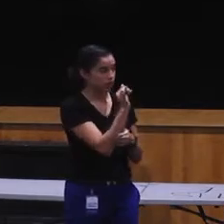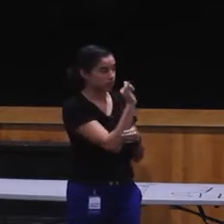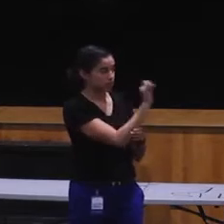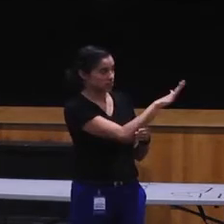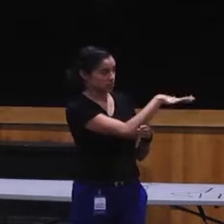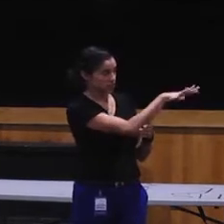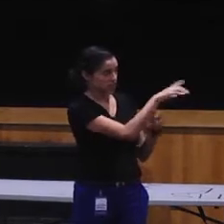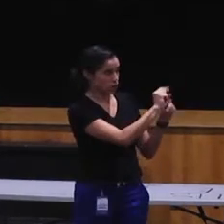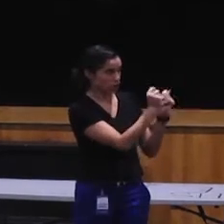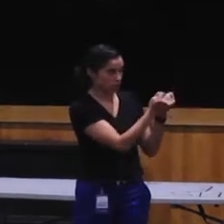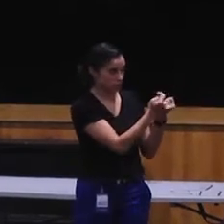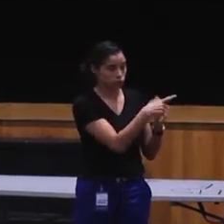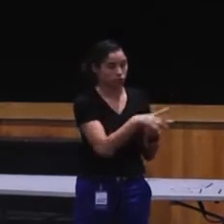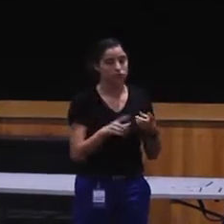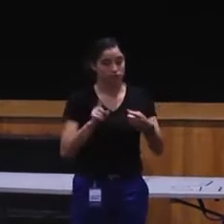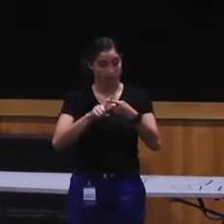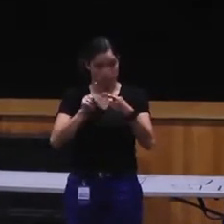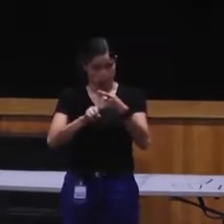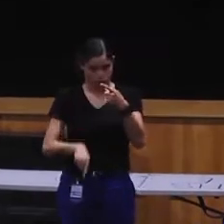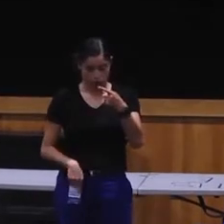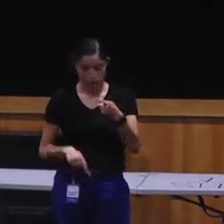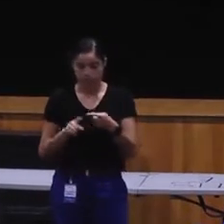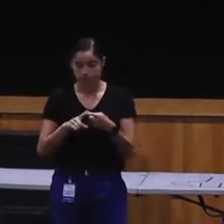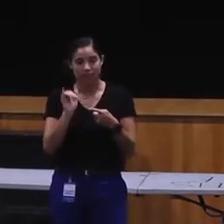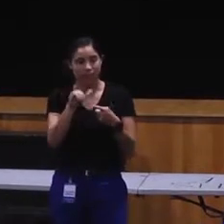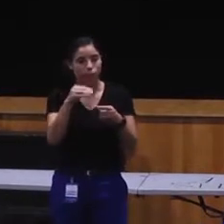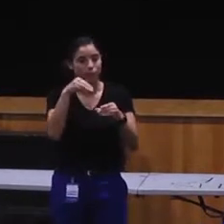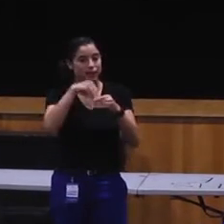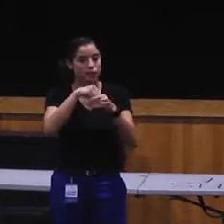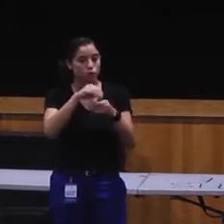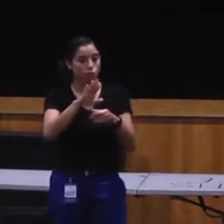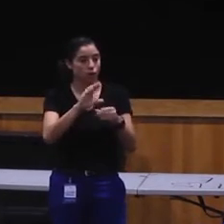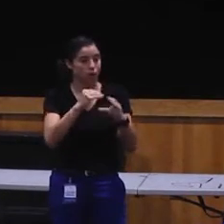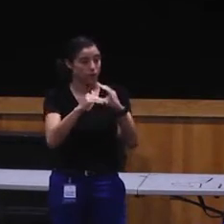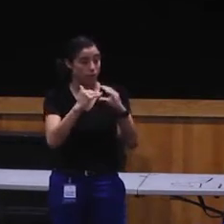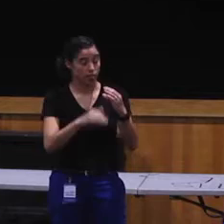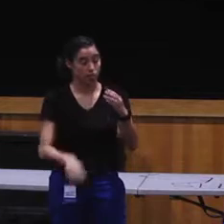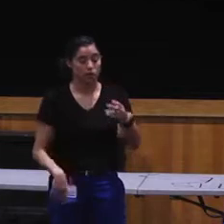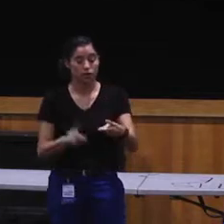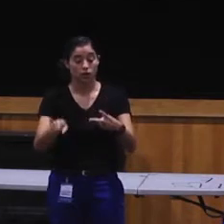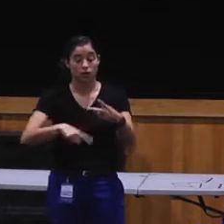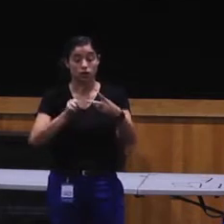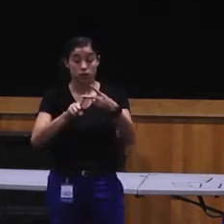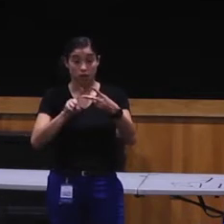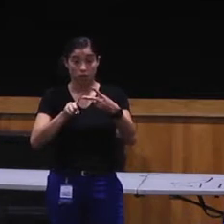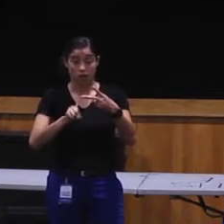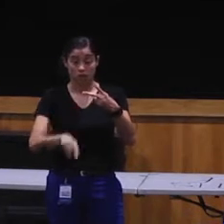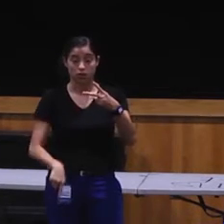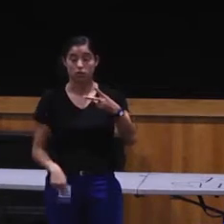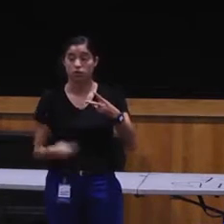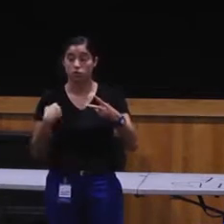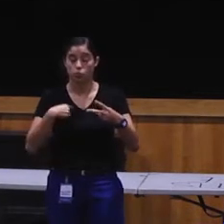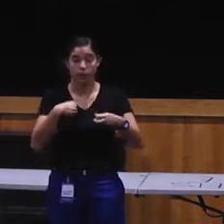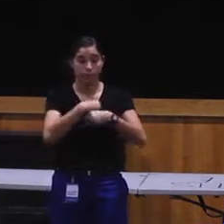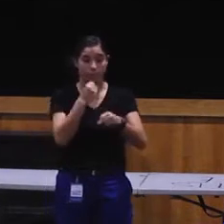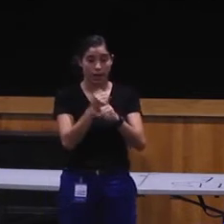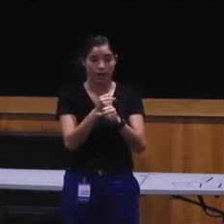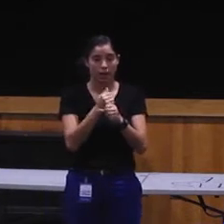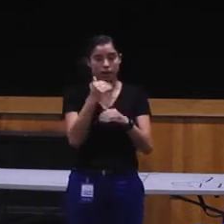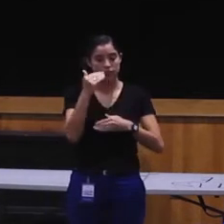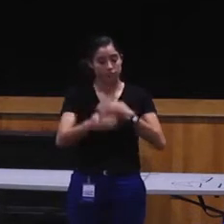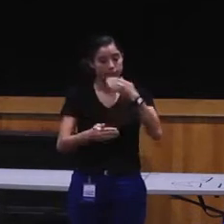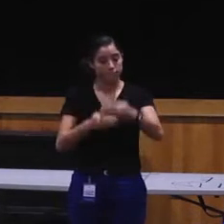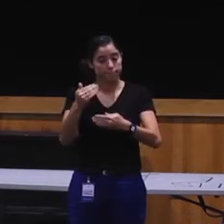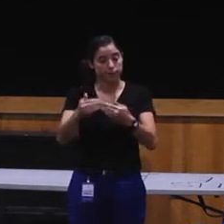into the back end. So that's the first thing. That'll be in your SCPS email. The second thing is we've put together a kind of step-by-step guide